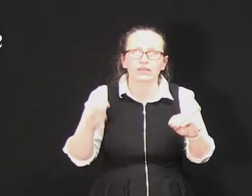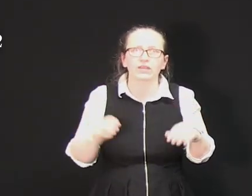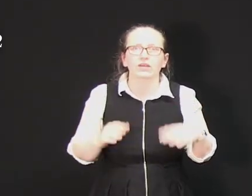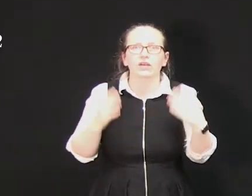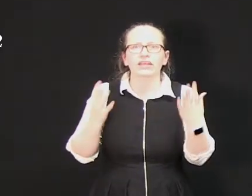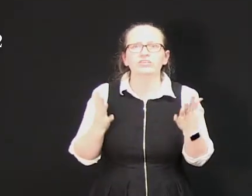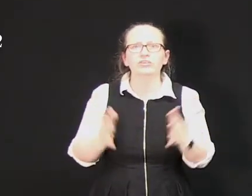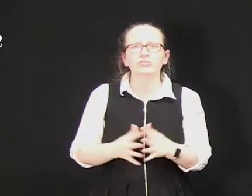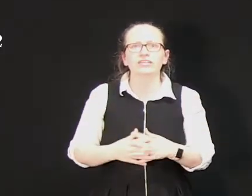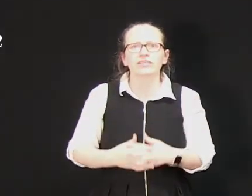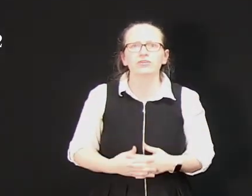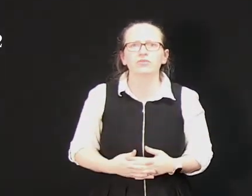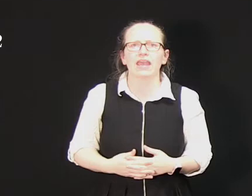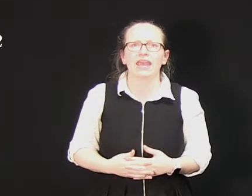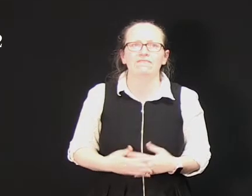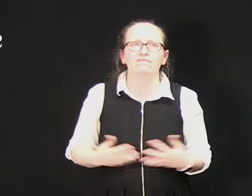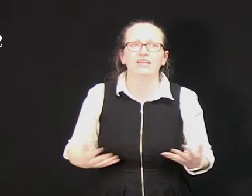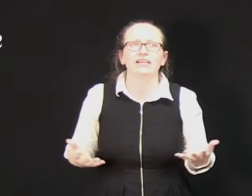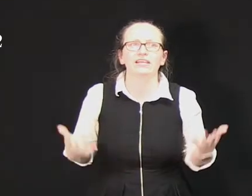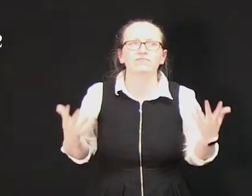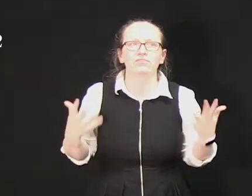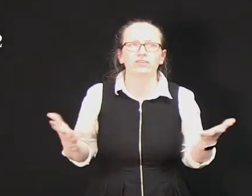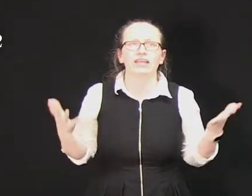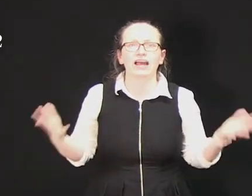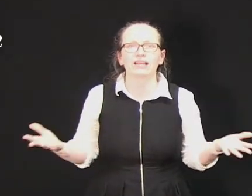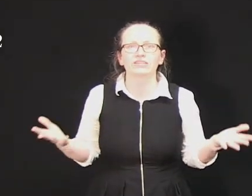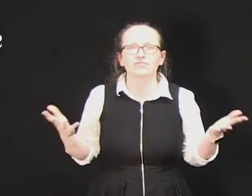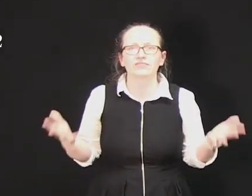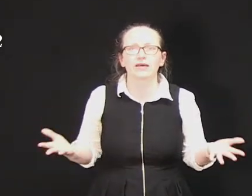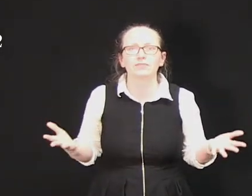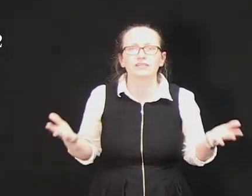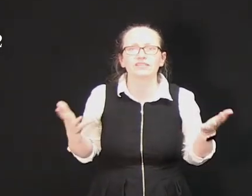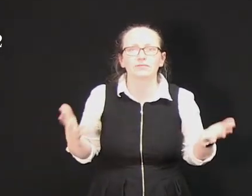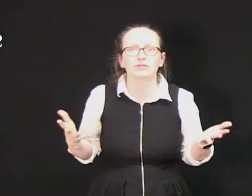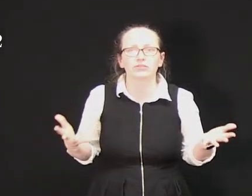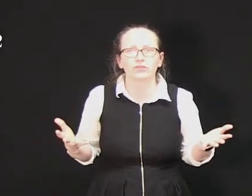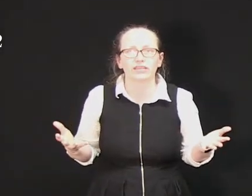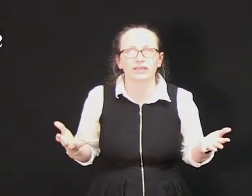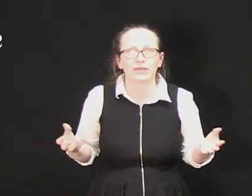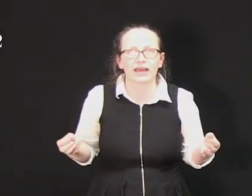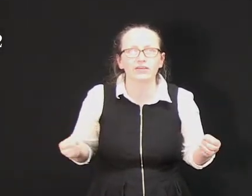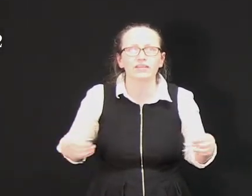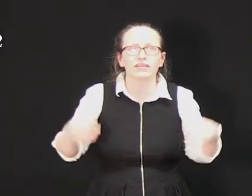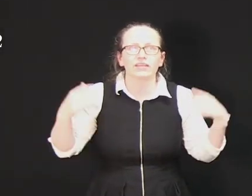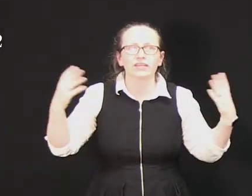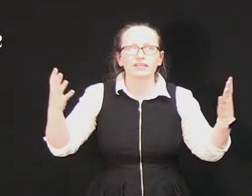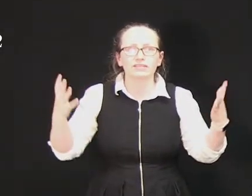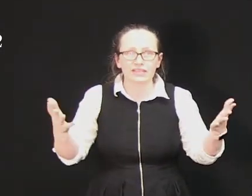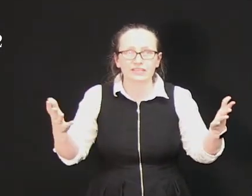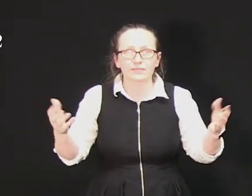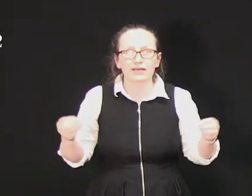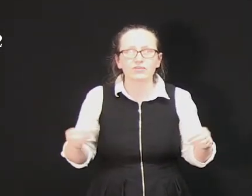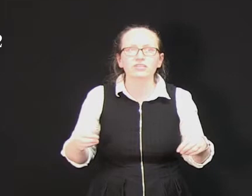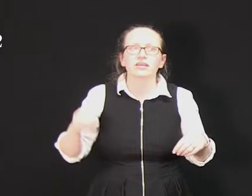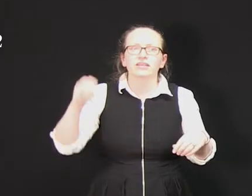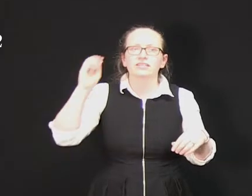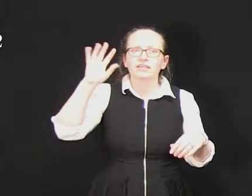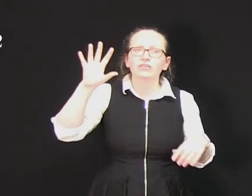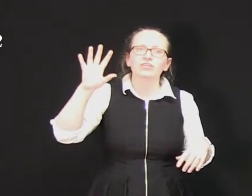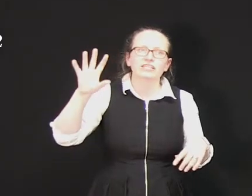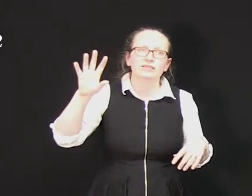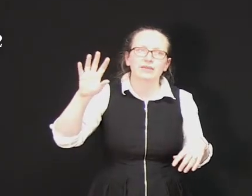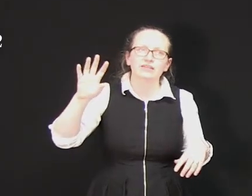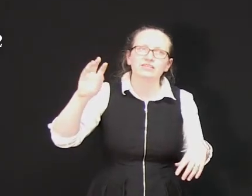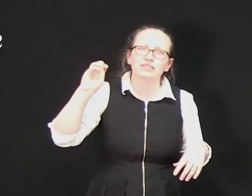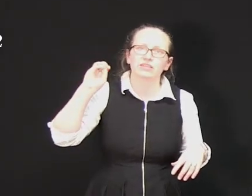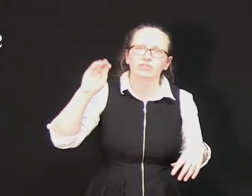squared. Okay, so to give you a feeling for the kinds of numbers that we're talking about, in decibels,